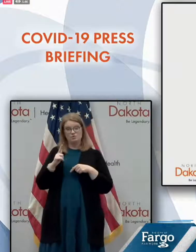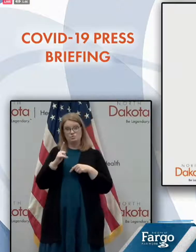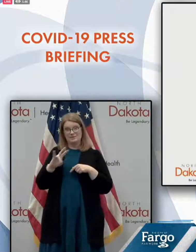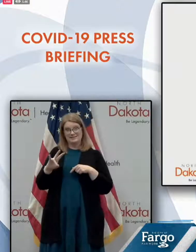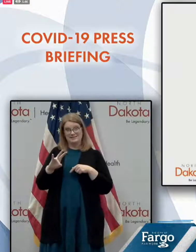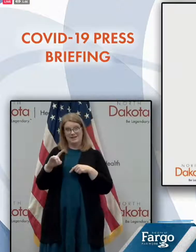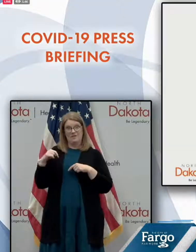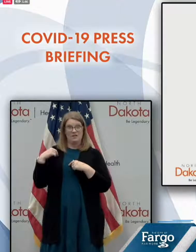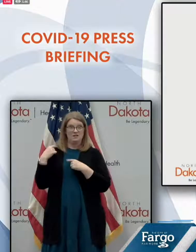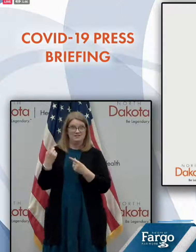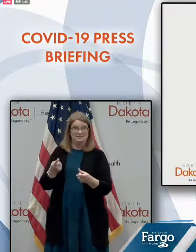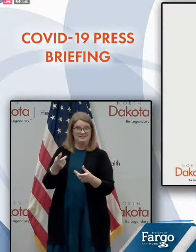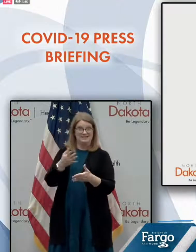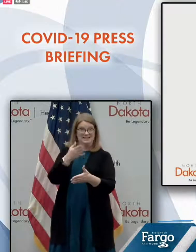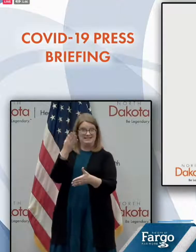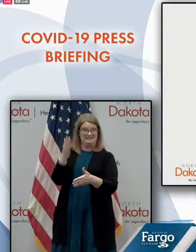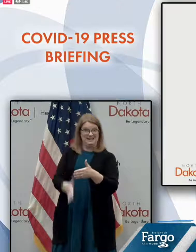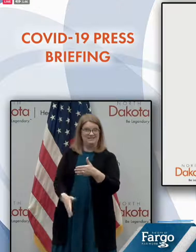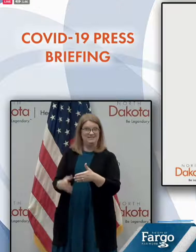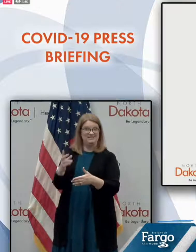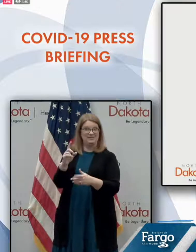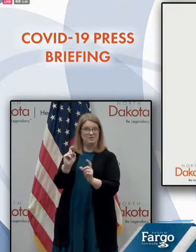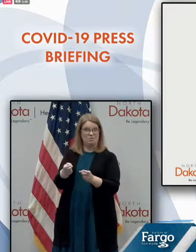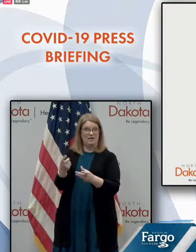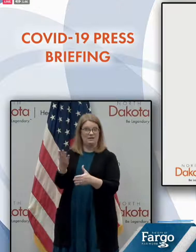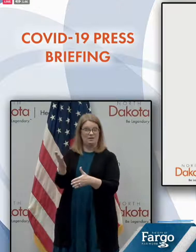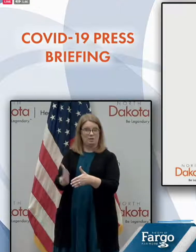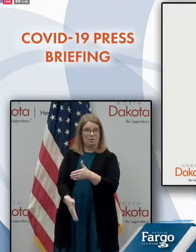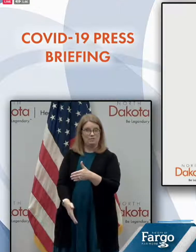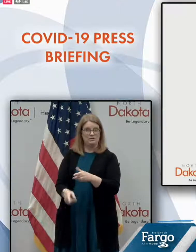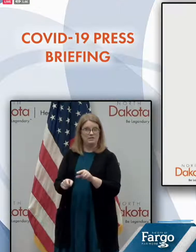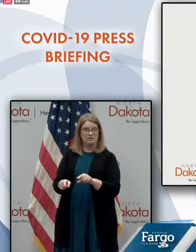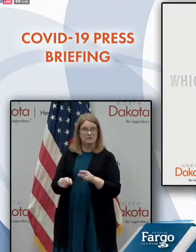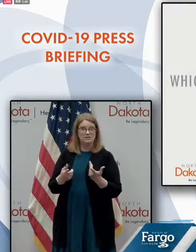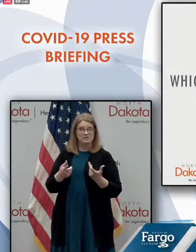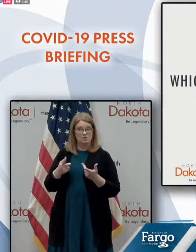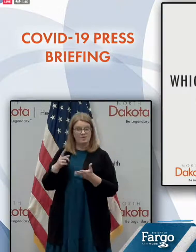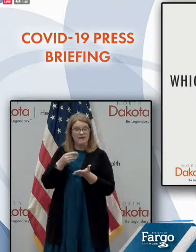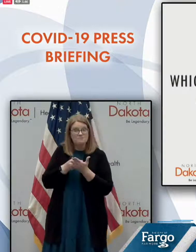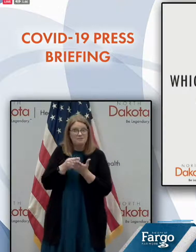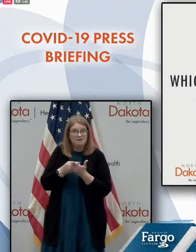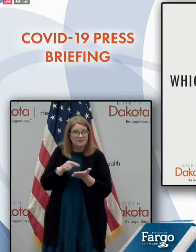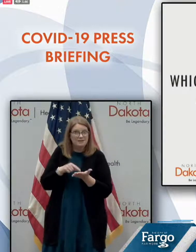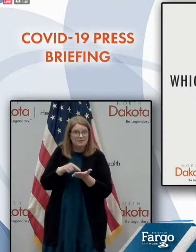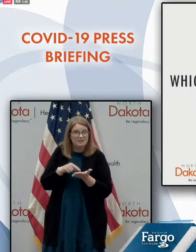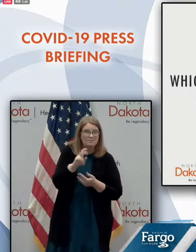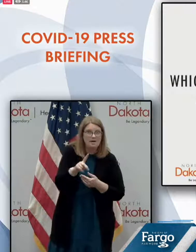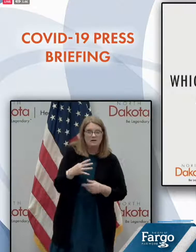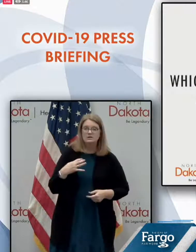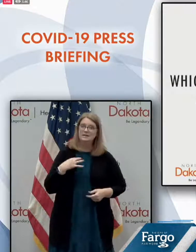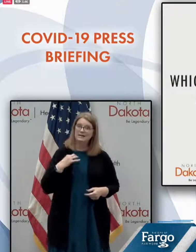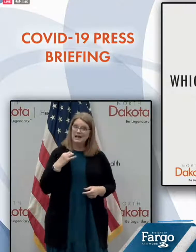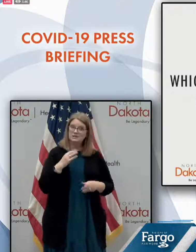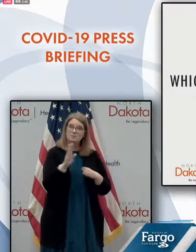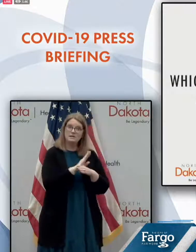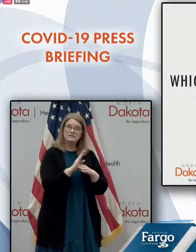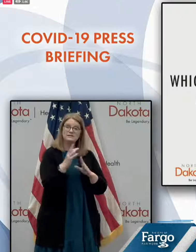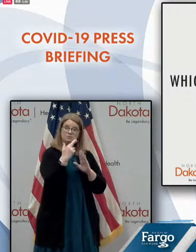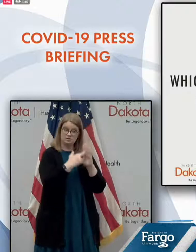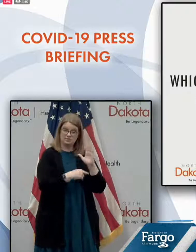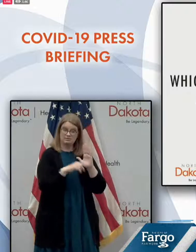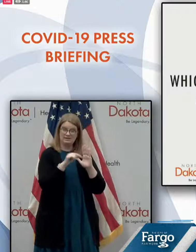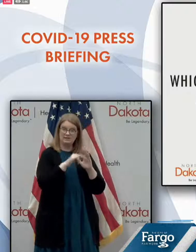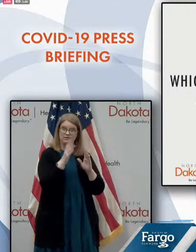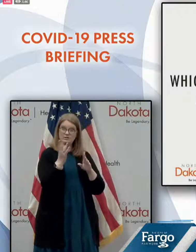of the grant closing. Which businesses are eligible? To be eligible, your business must be registered to do business in